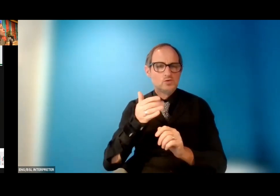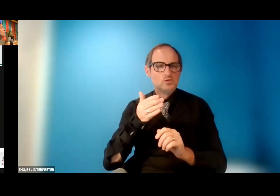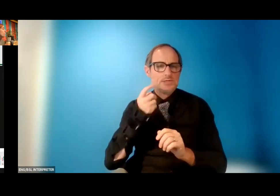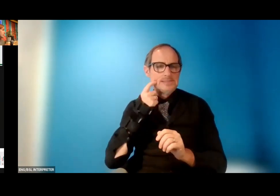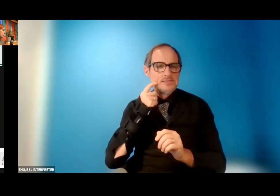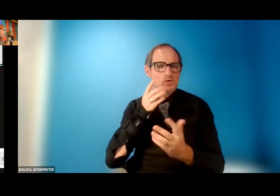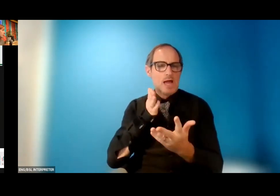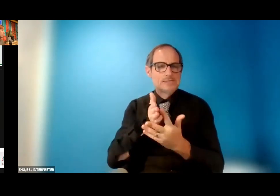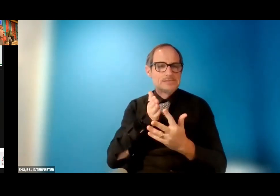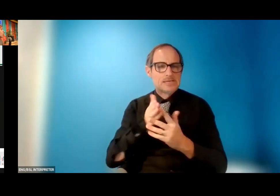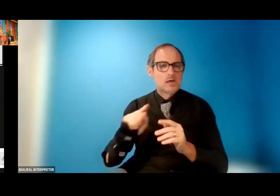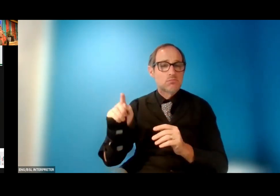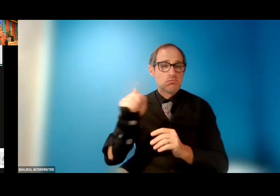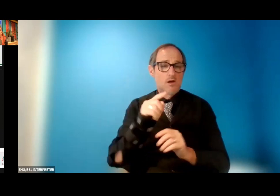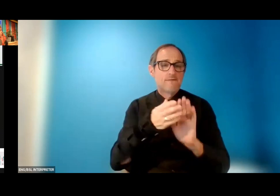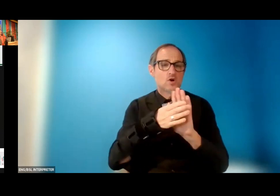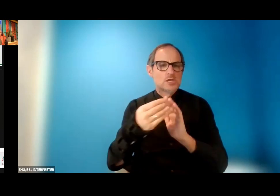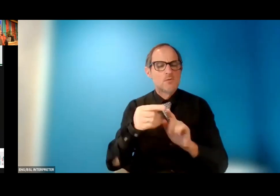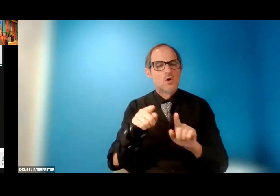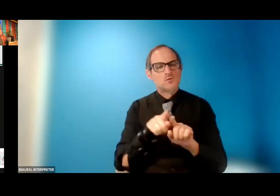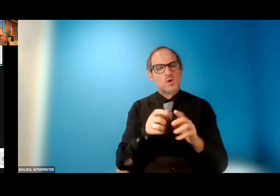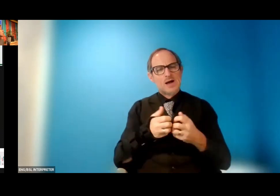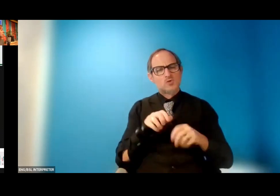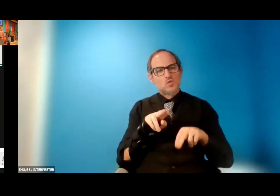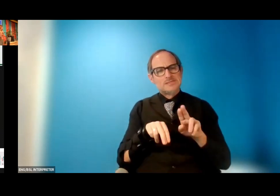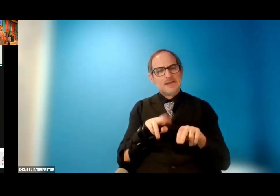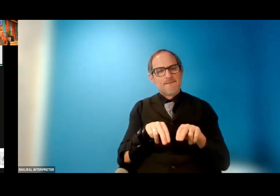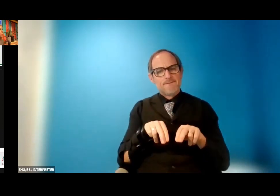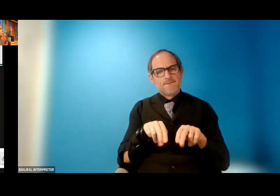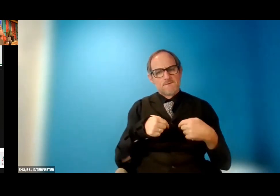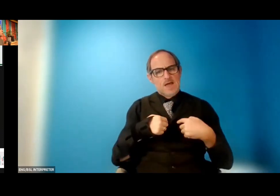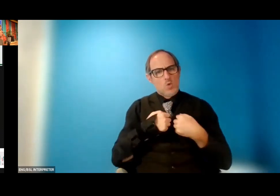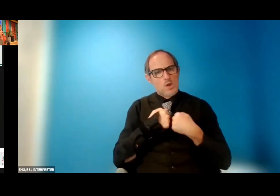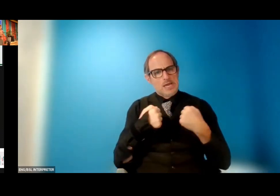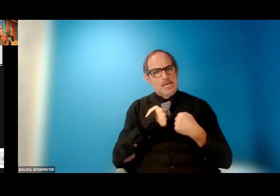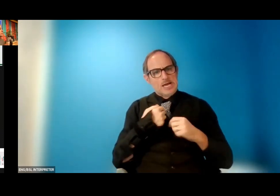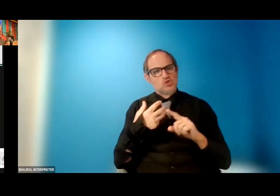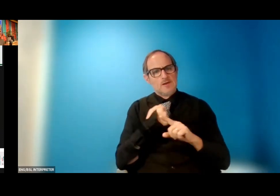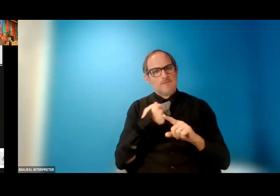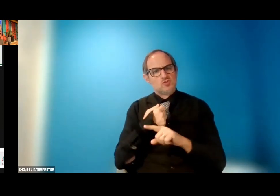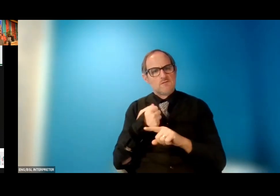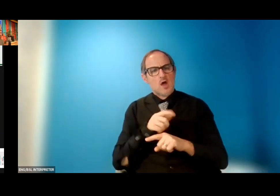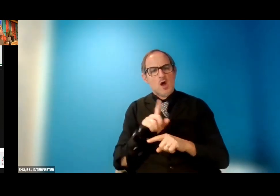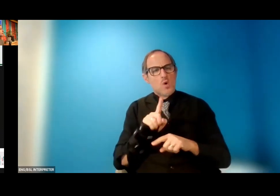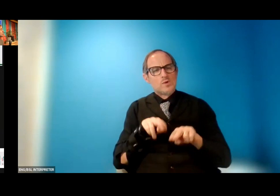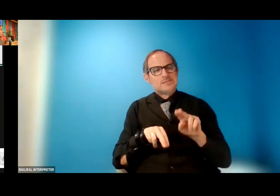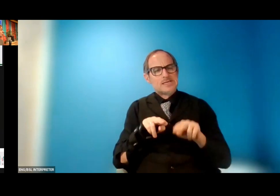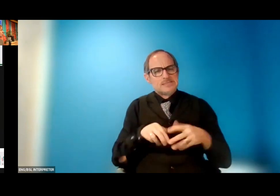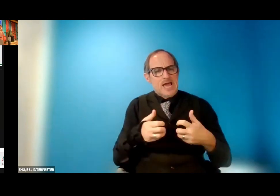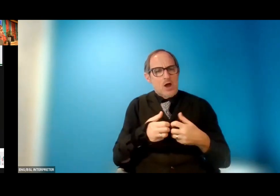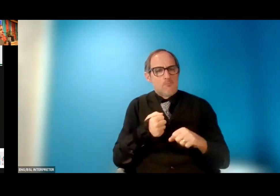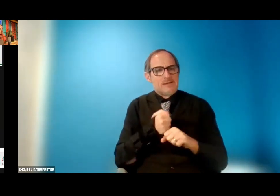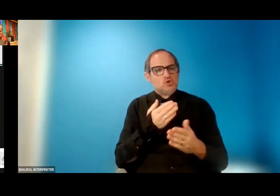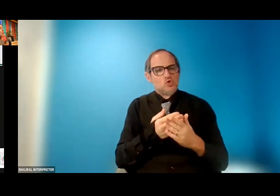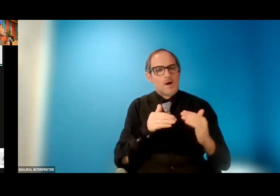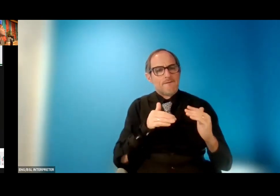available performance indicator of how we're currently doing towards achieving that target? So what are we measuring that's telling us whether we're meeting this target